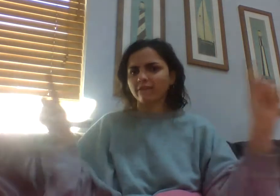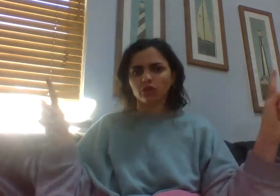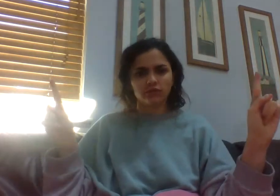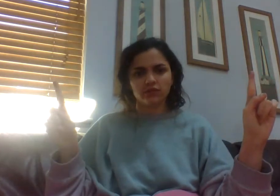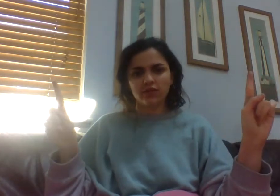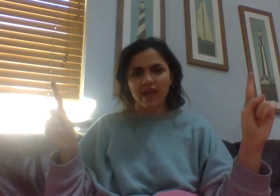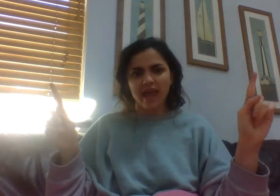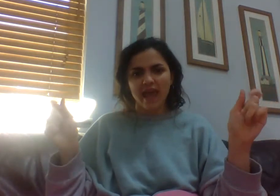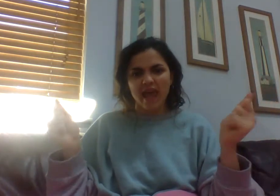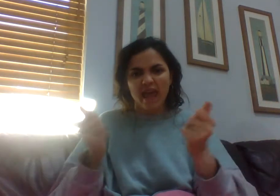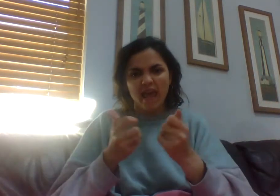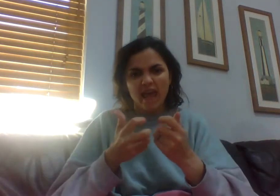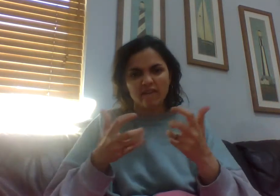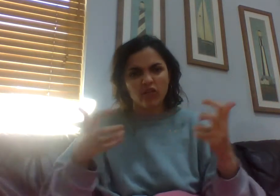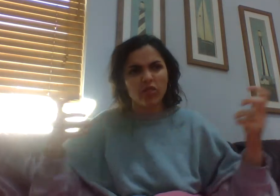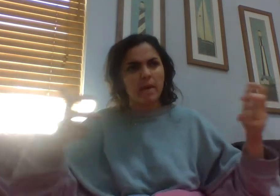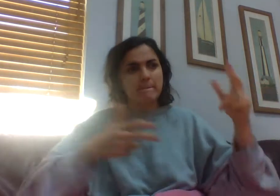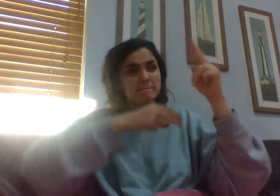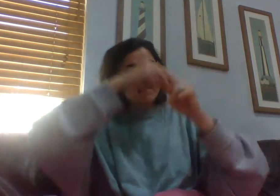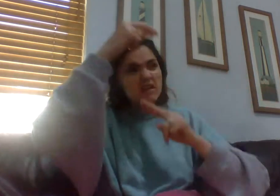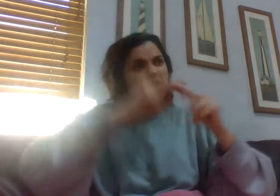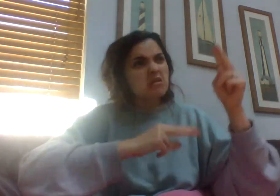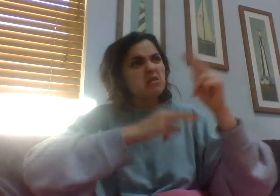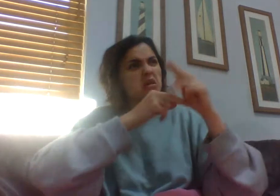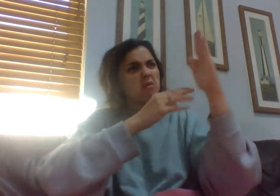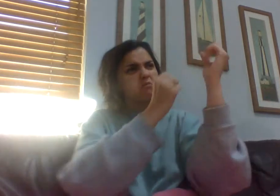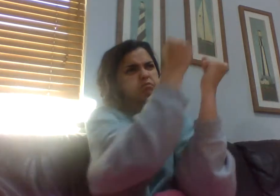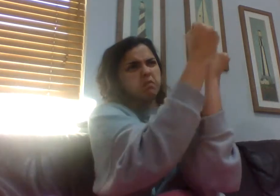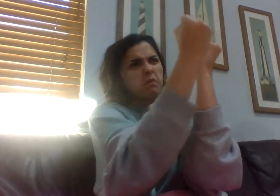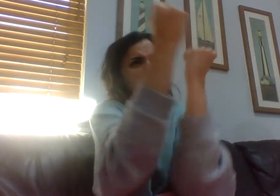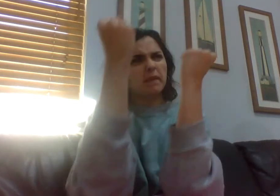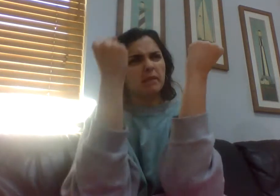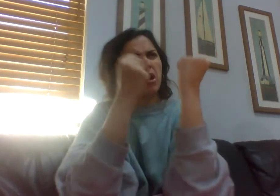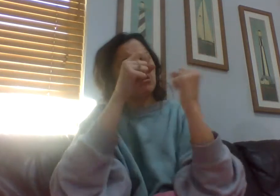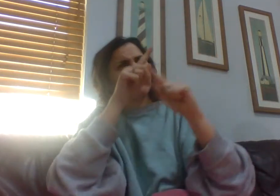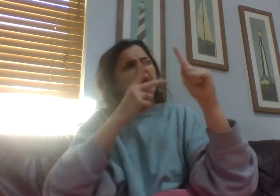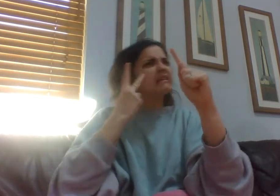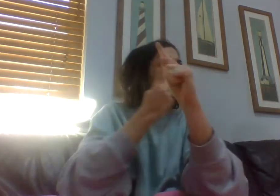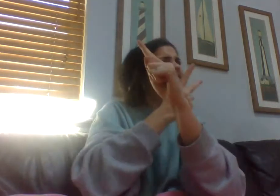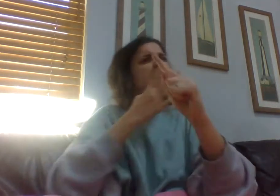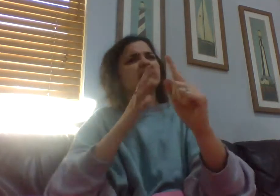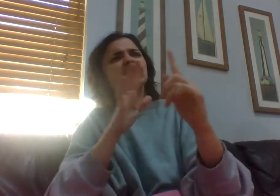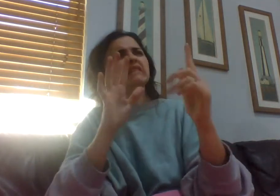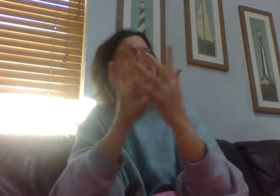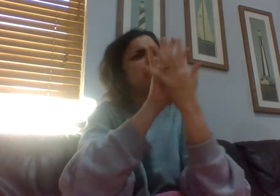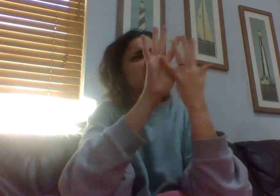obstructed. Those skyscrapers, those high-rises, those apartment buildings in the north give you a completely different visual